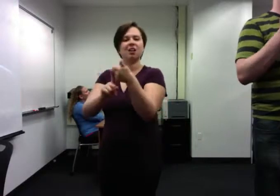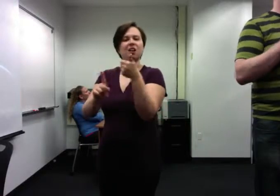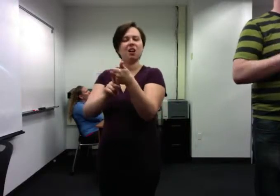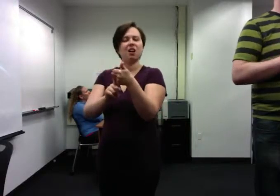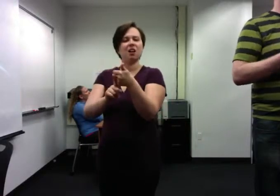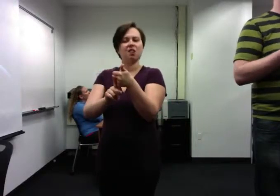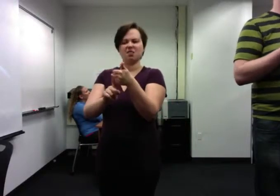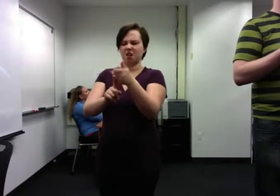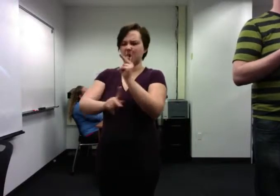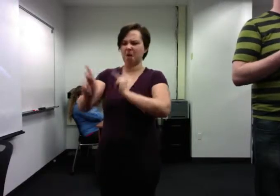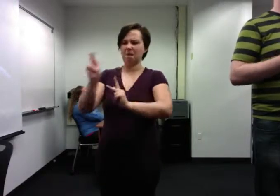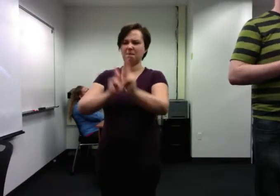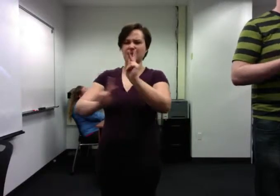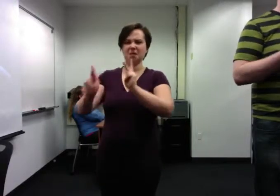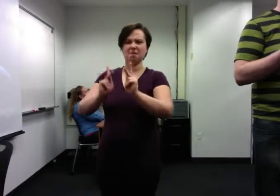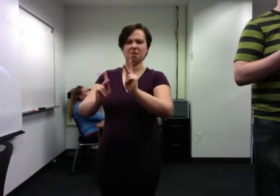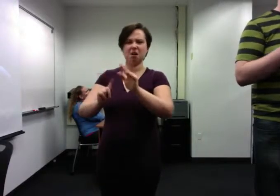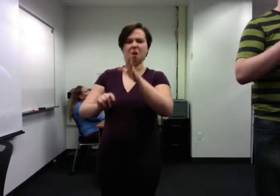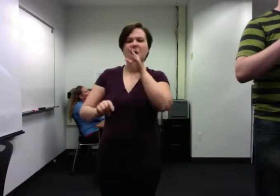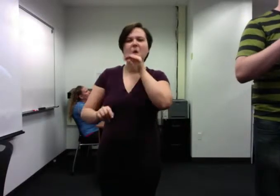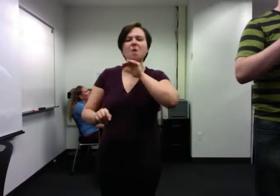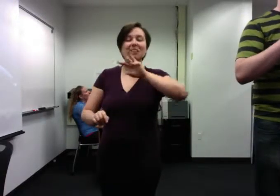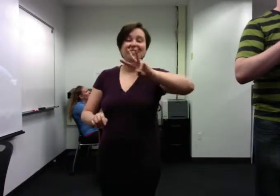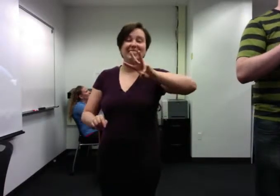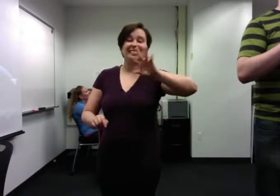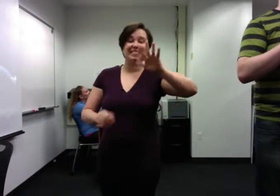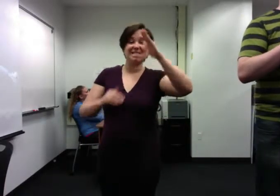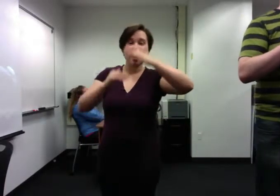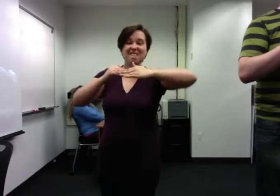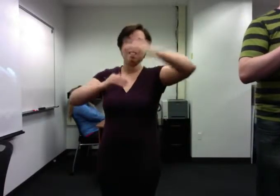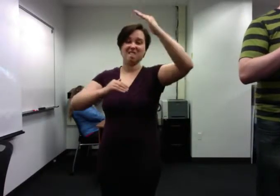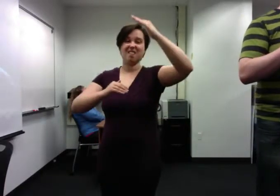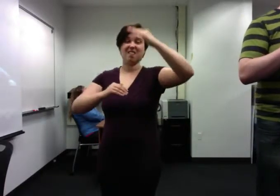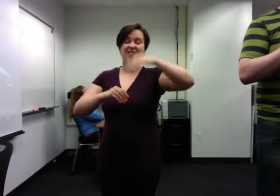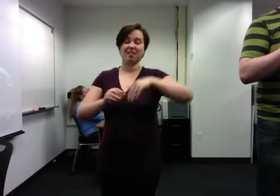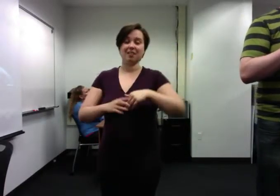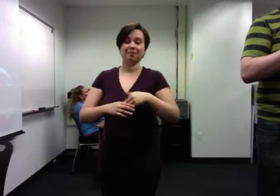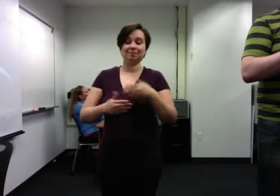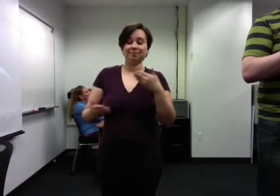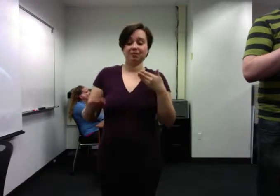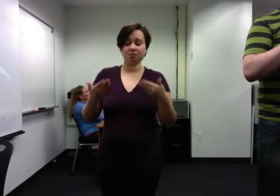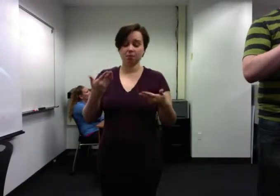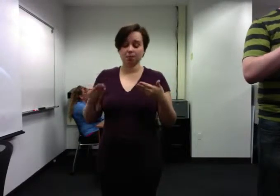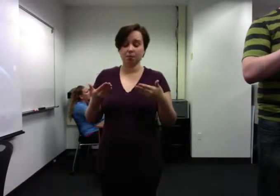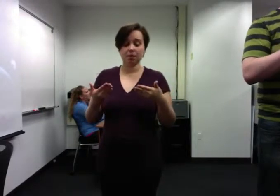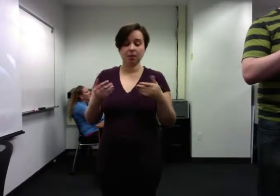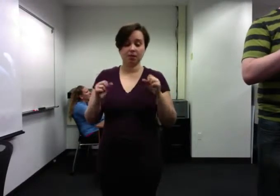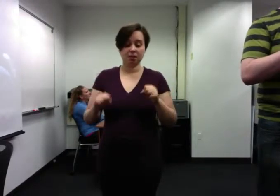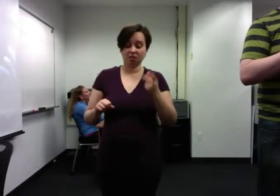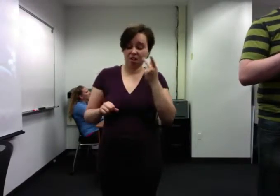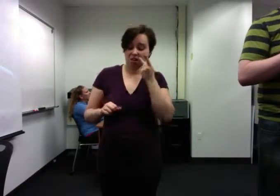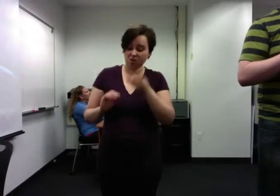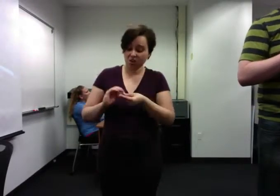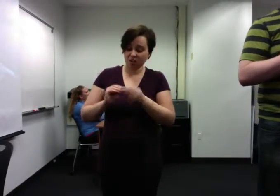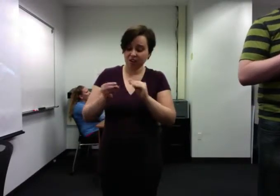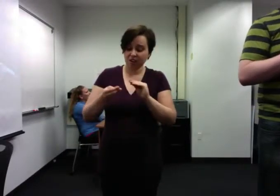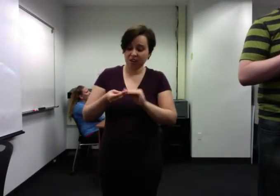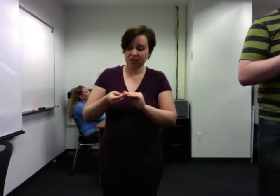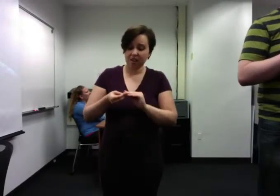over the age of 65? And maybe that tells us a little bit about the way we treat people